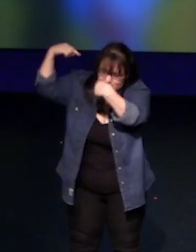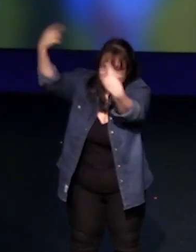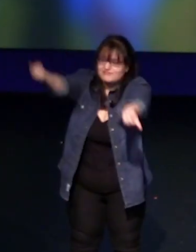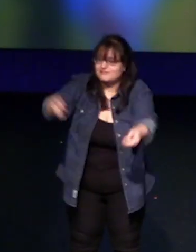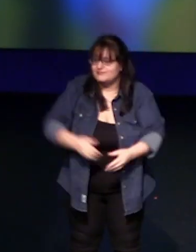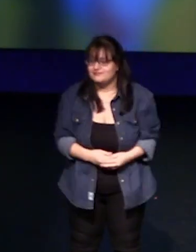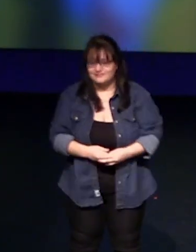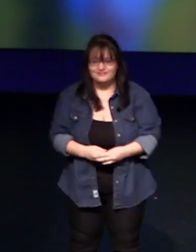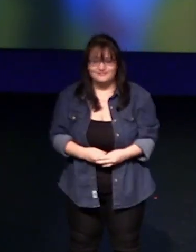France.